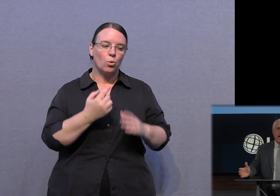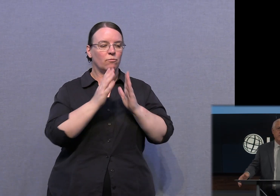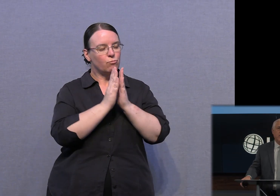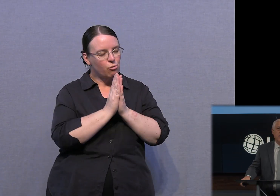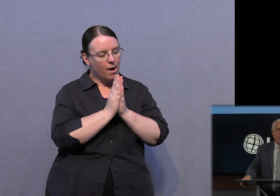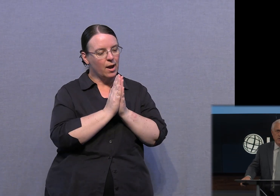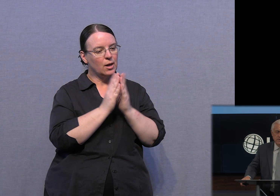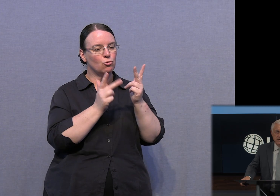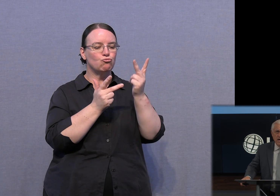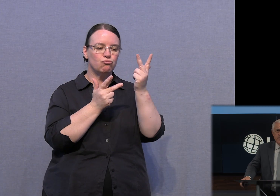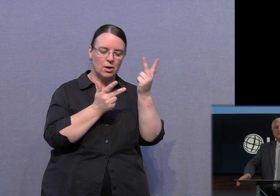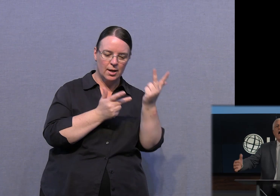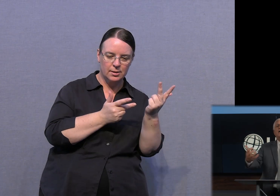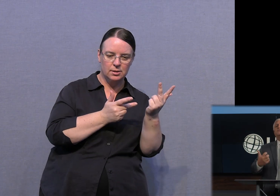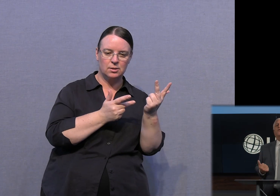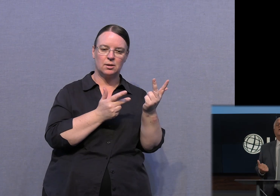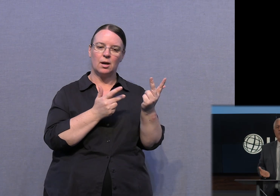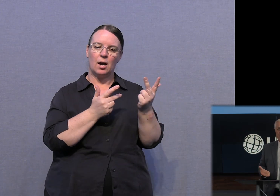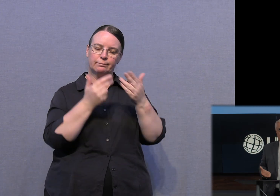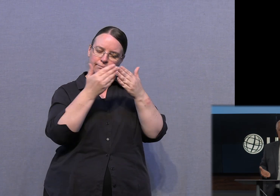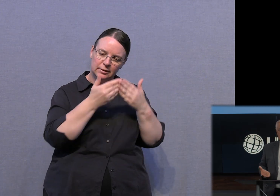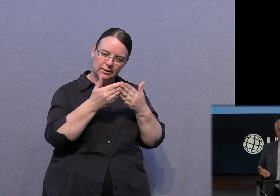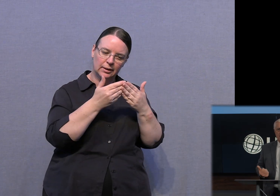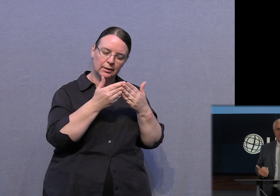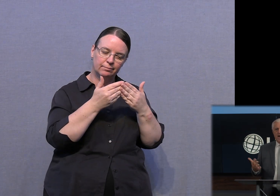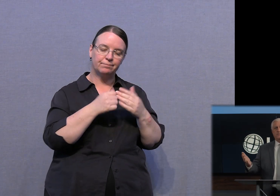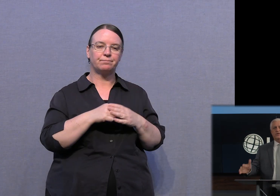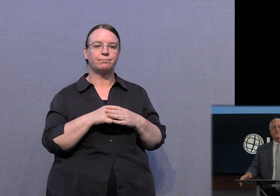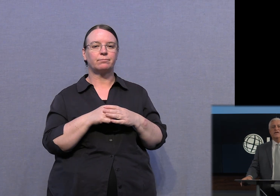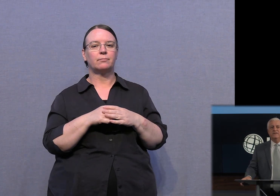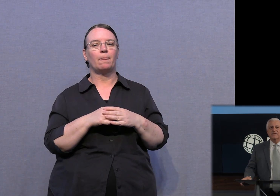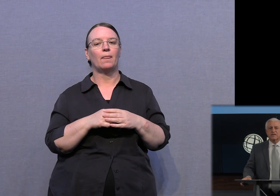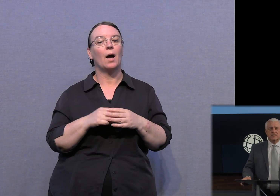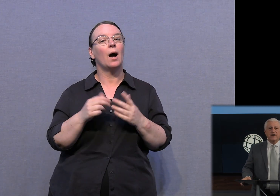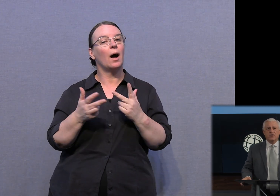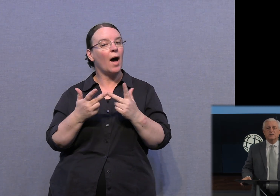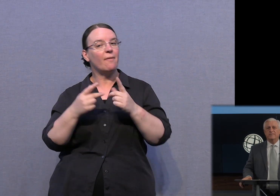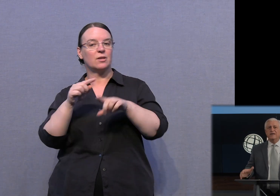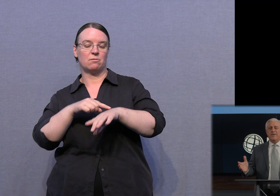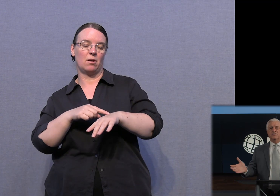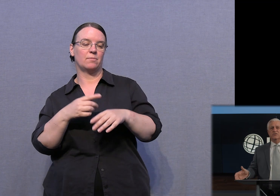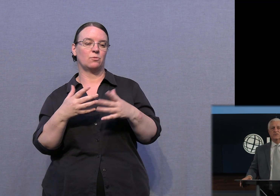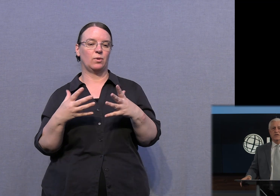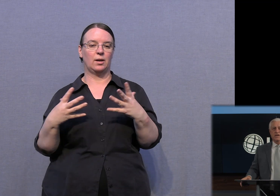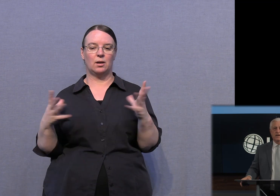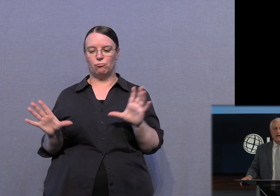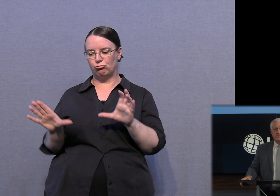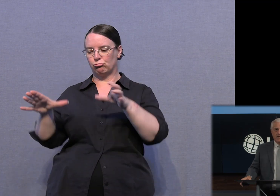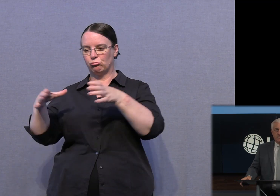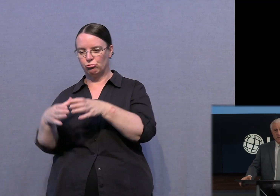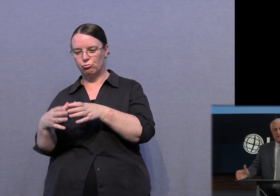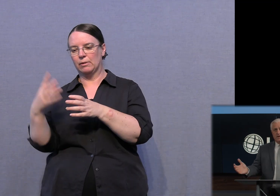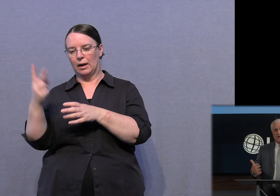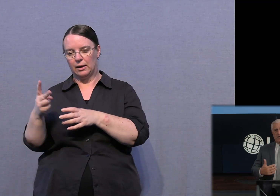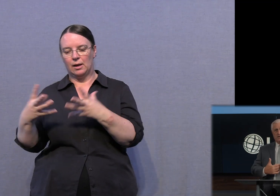These times are very important to us. There are times of regrouping. Perhaps you've seen this as I've talked to many pastors